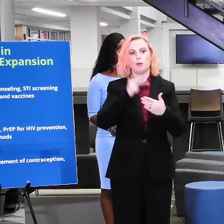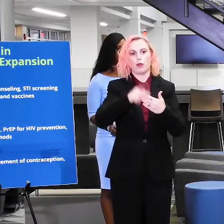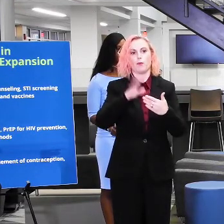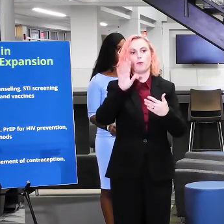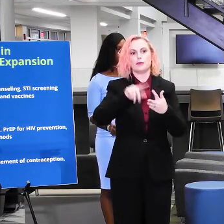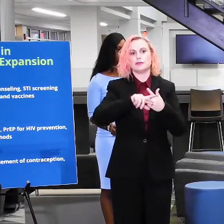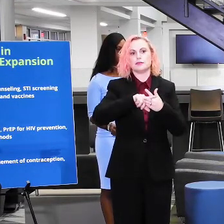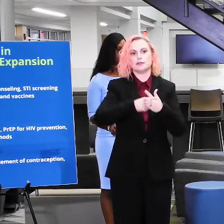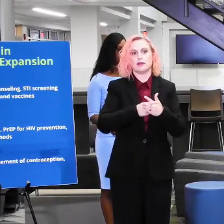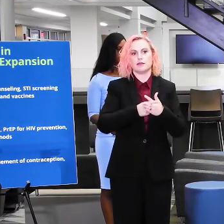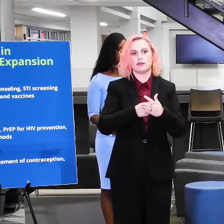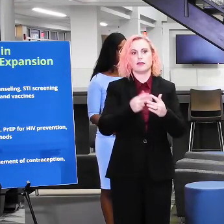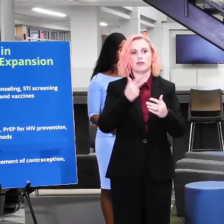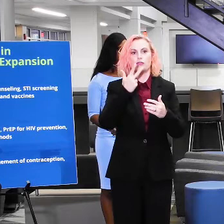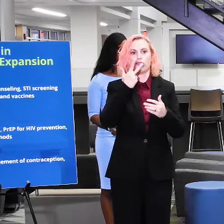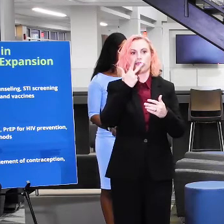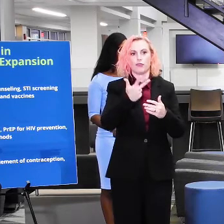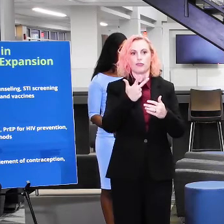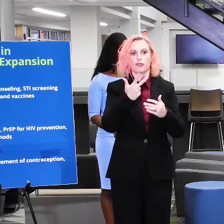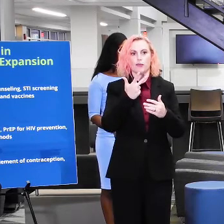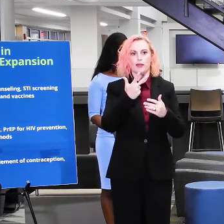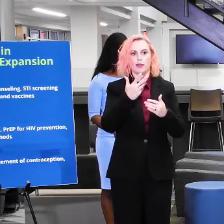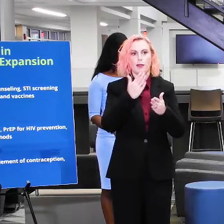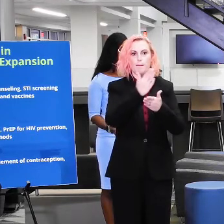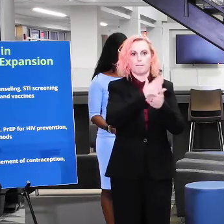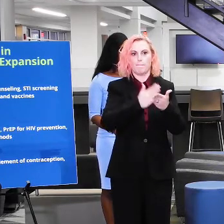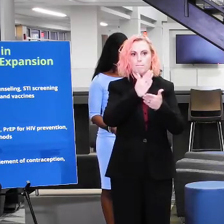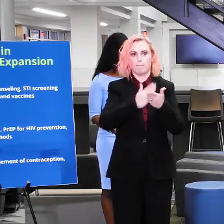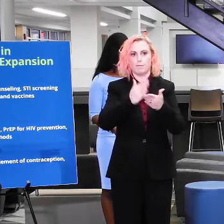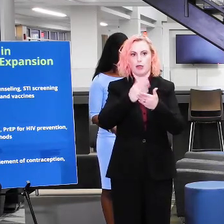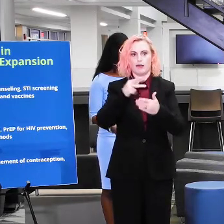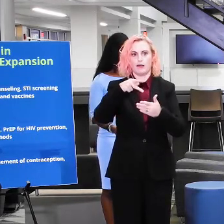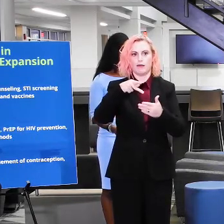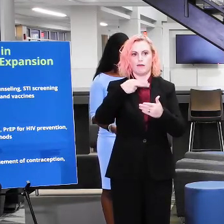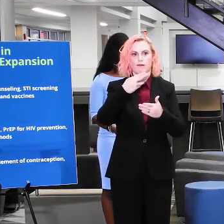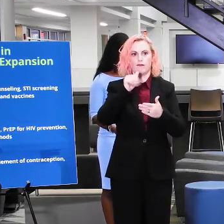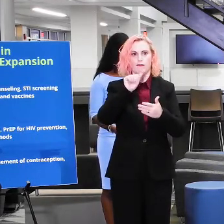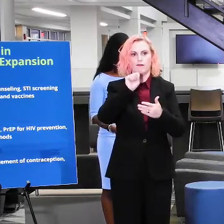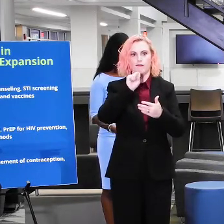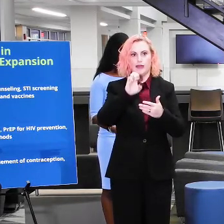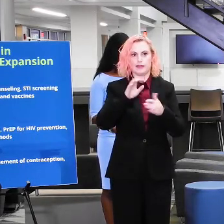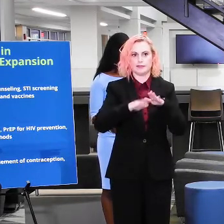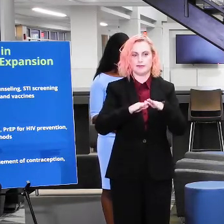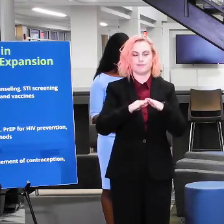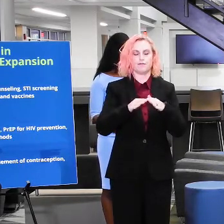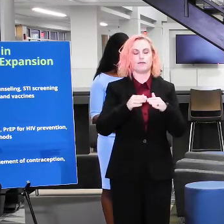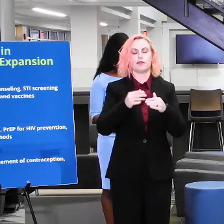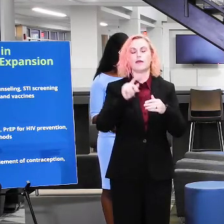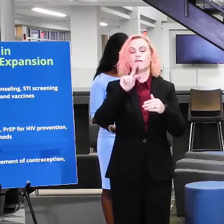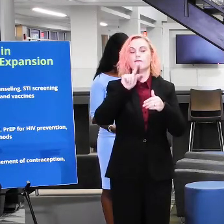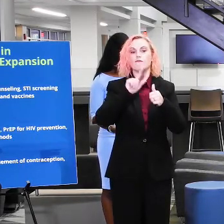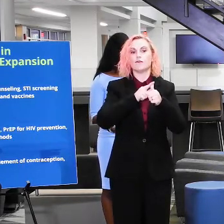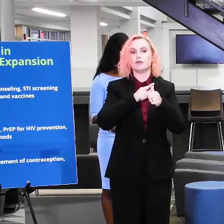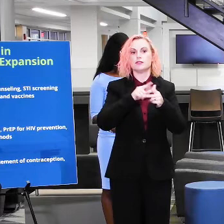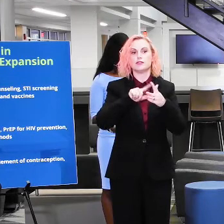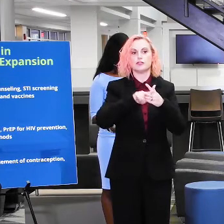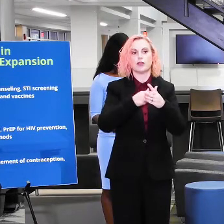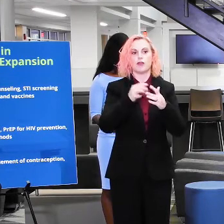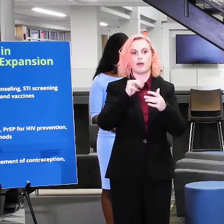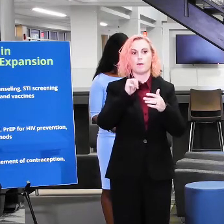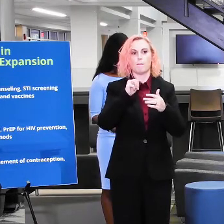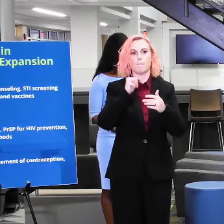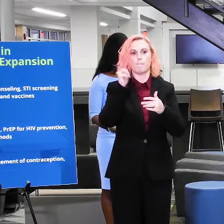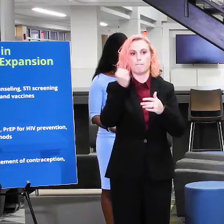implemented in a three-pronged, phased-in approach. The first phase began Monday,